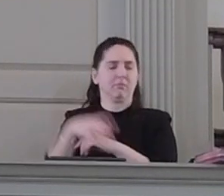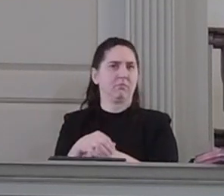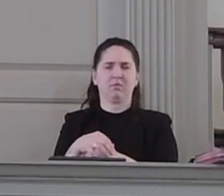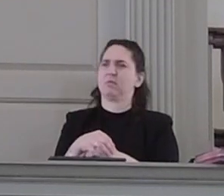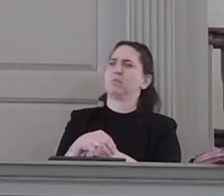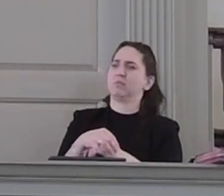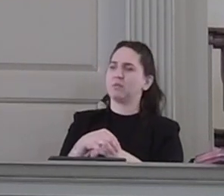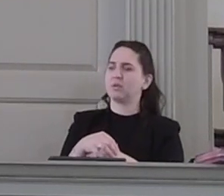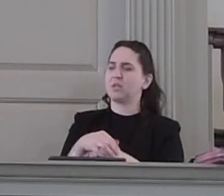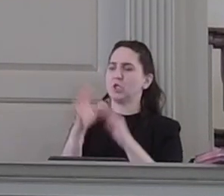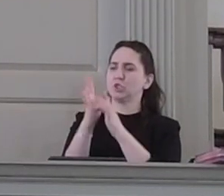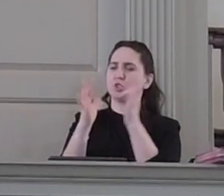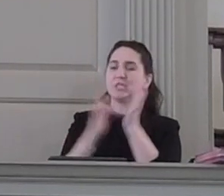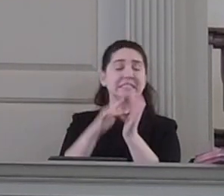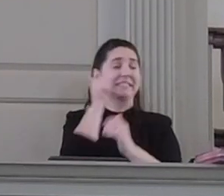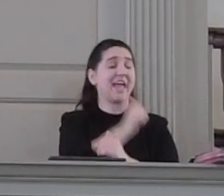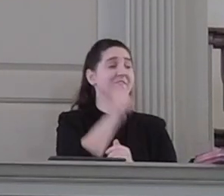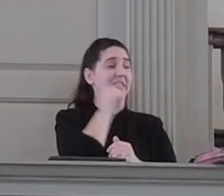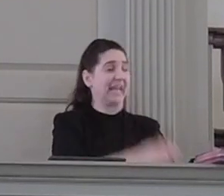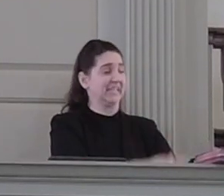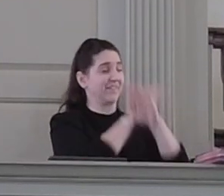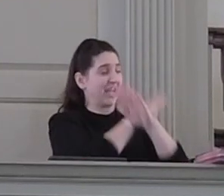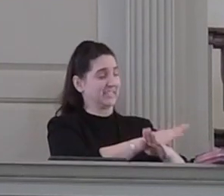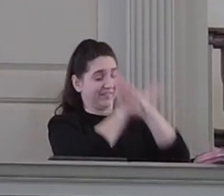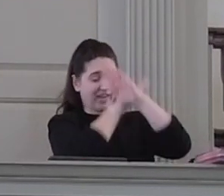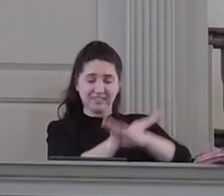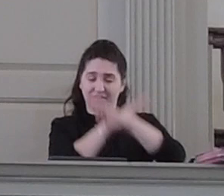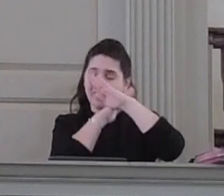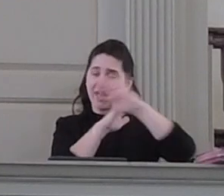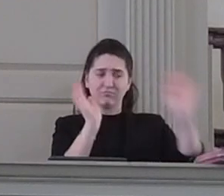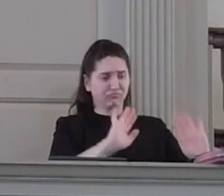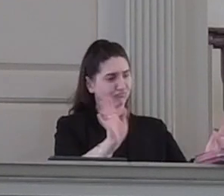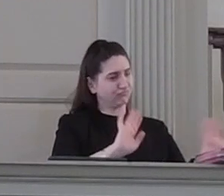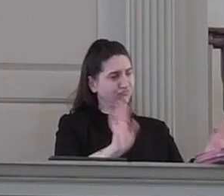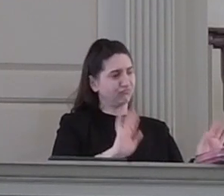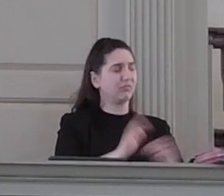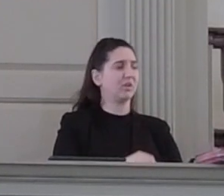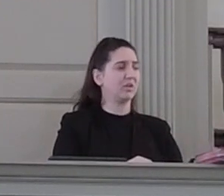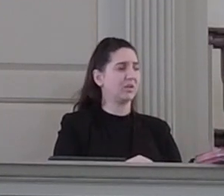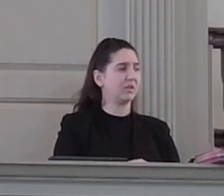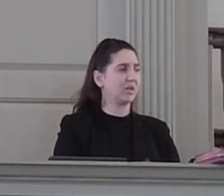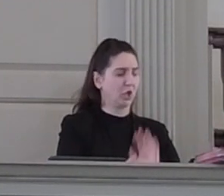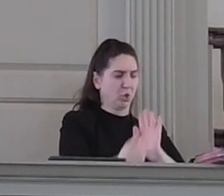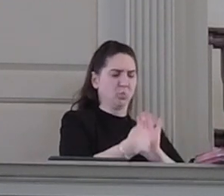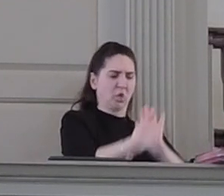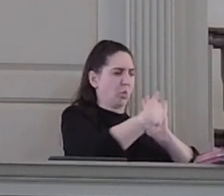when Jesus did not have to defend himself against desperate accusations.